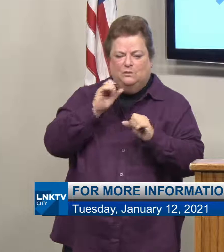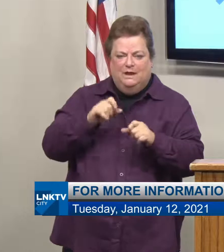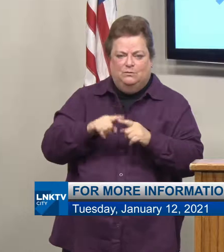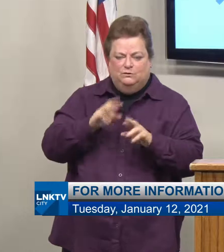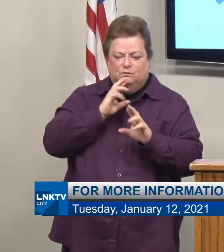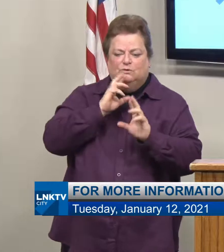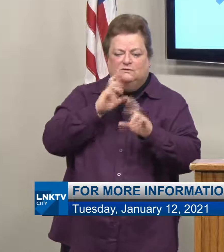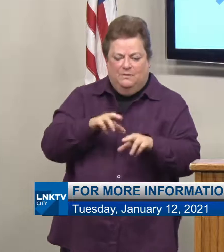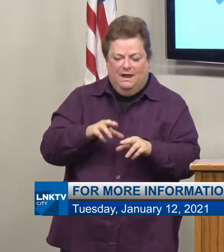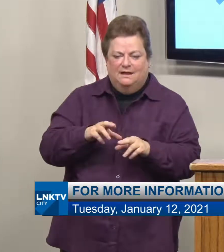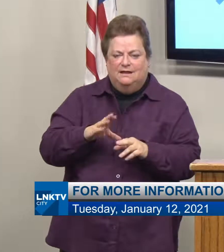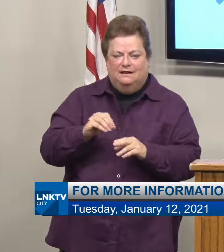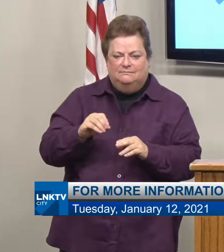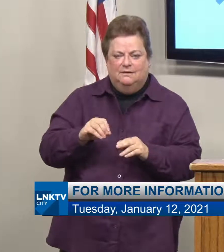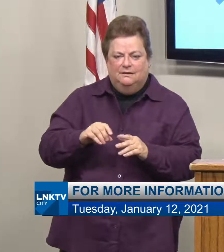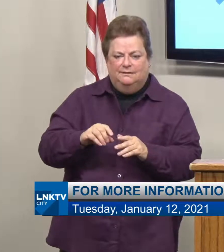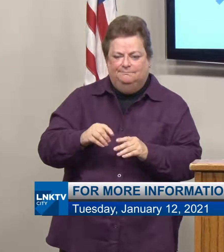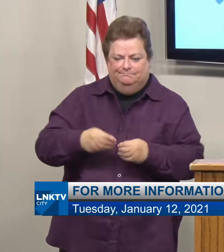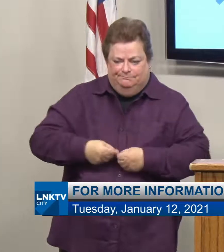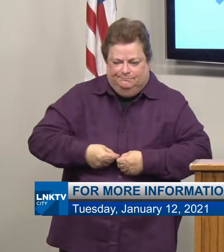job of getting that vaccine out there.